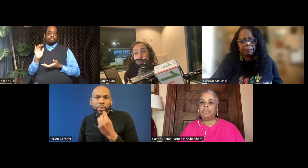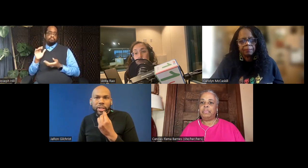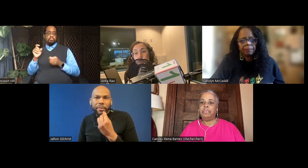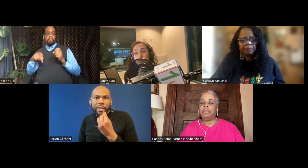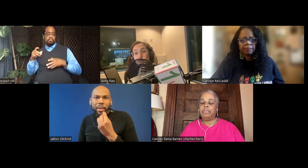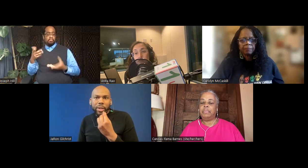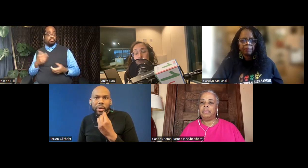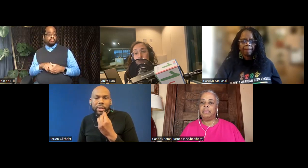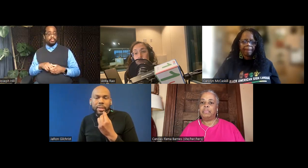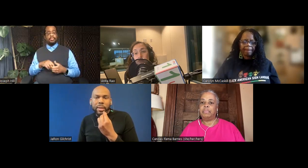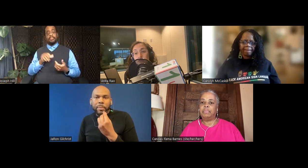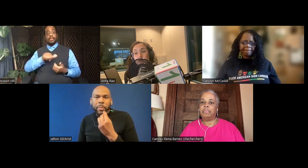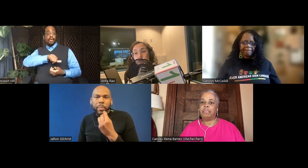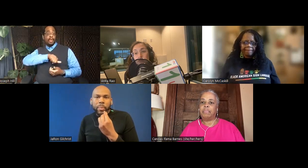It was a huge difference that we noticed.